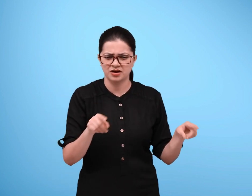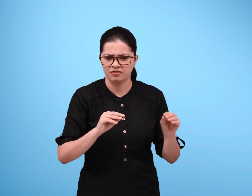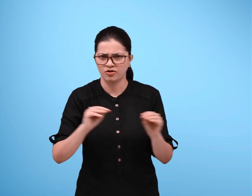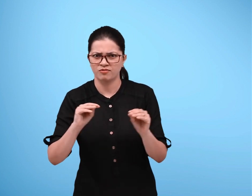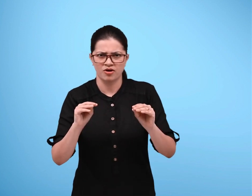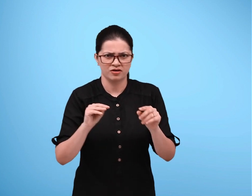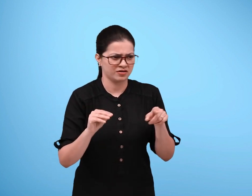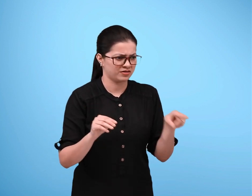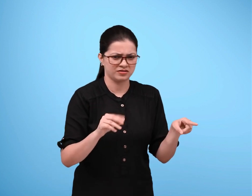How are they moving?